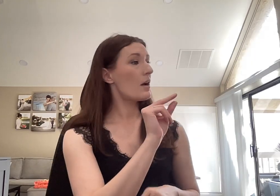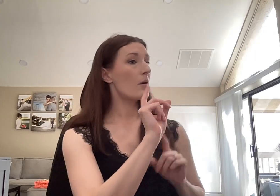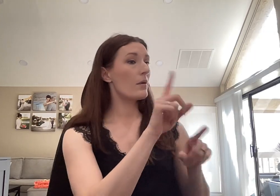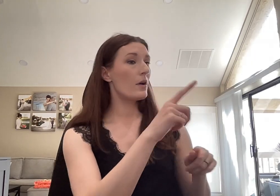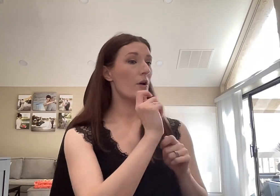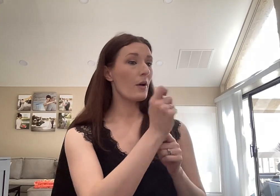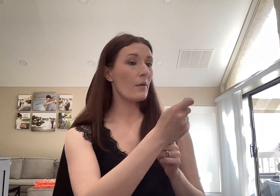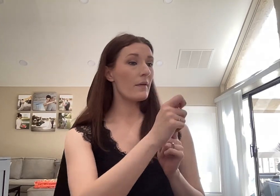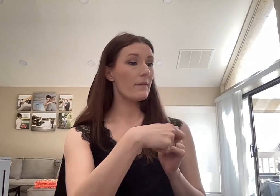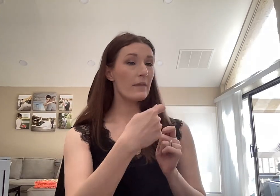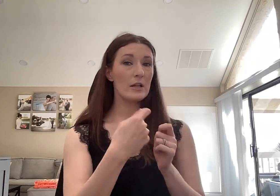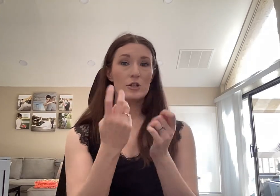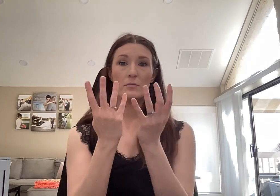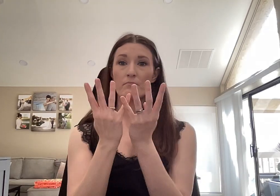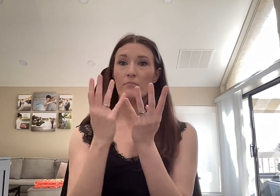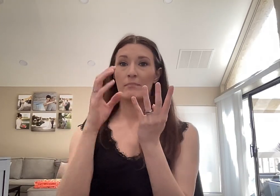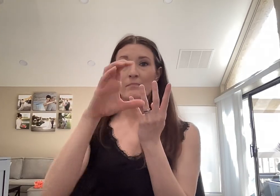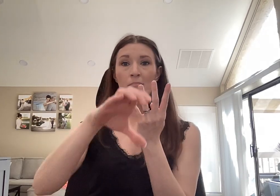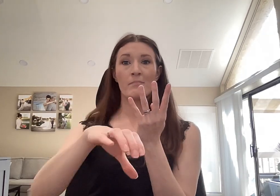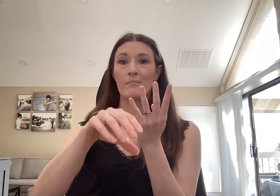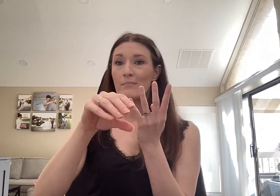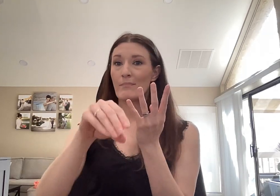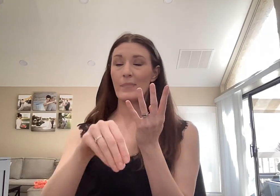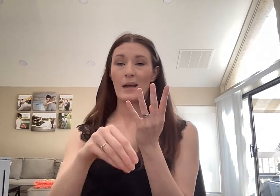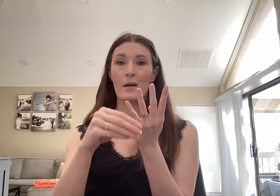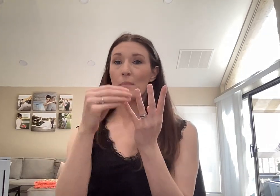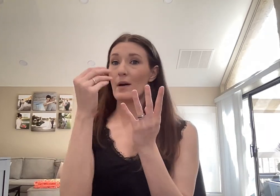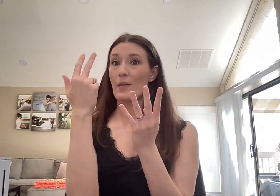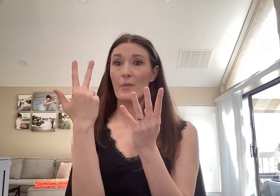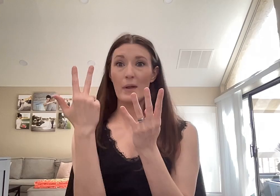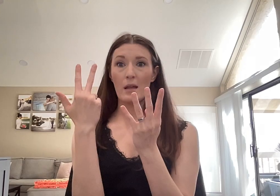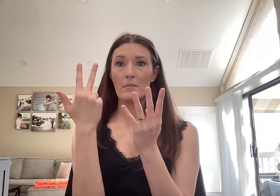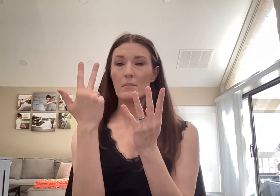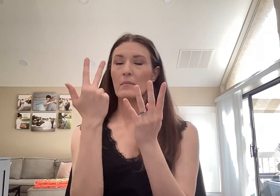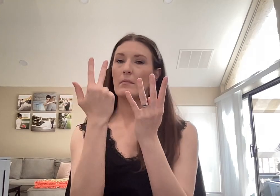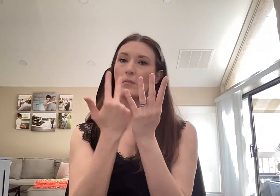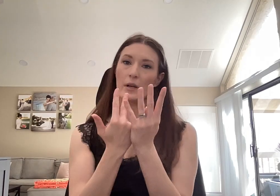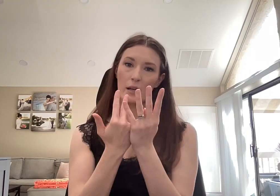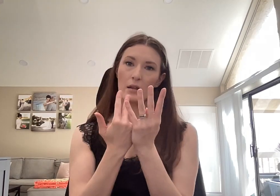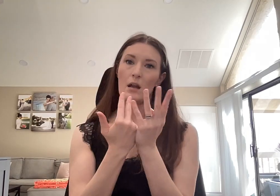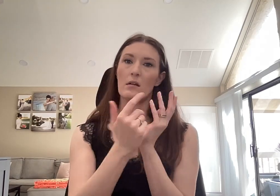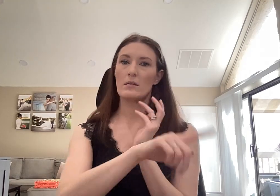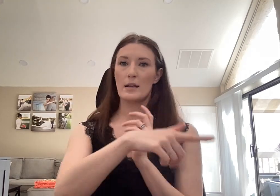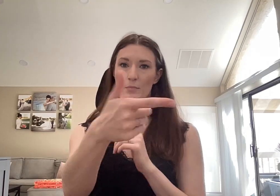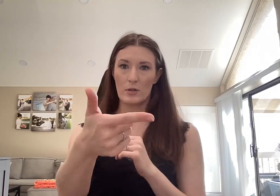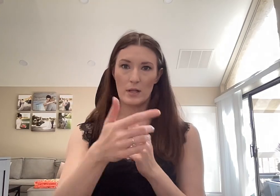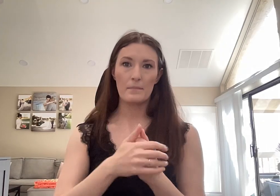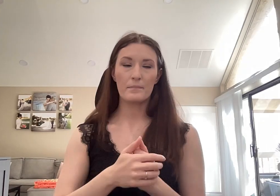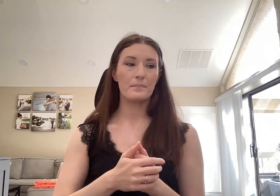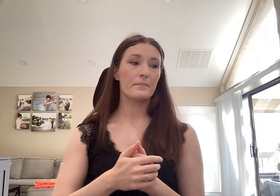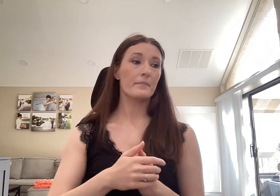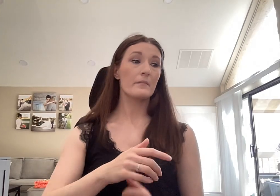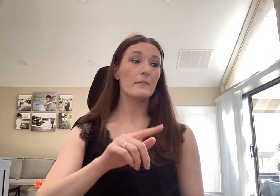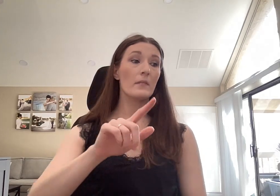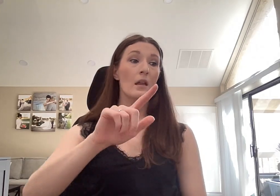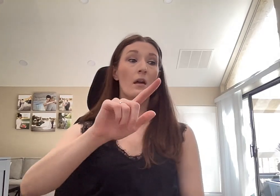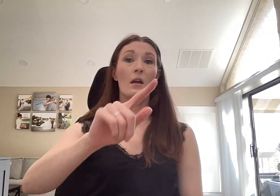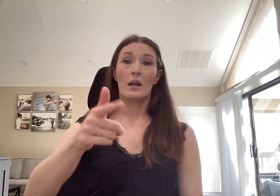No, go, fish. Pick up a 3, put it in there, next person.